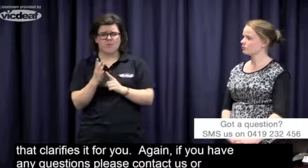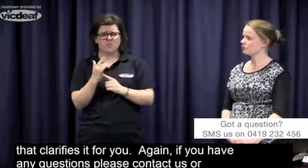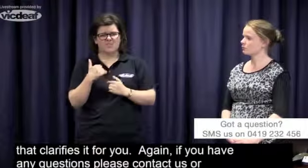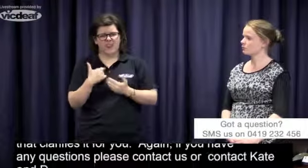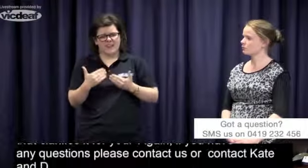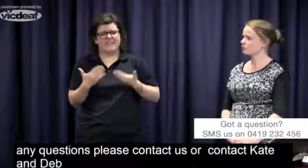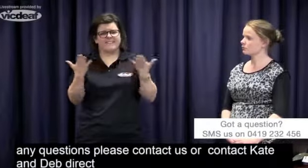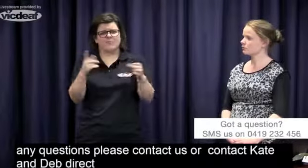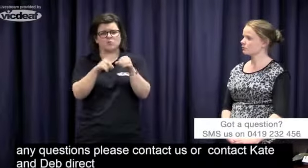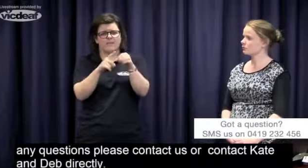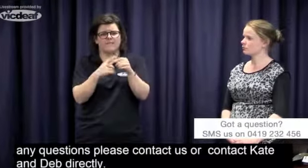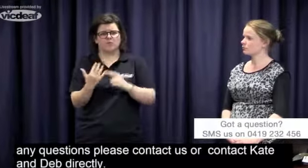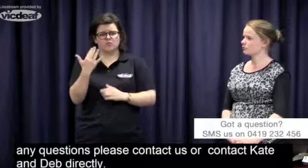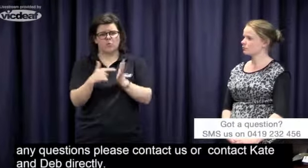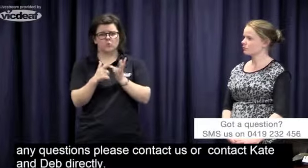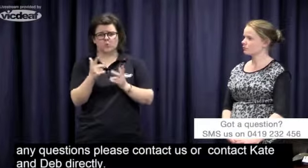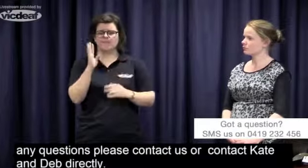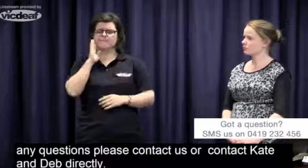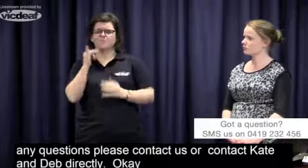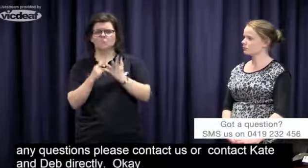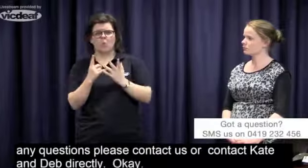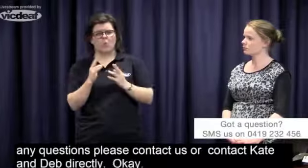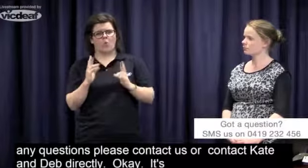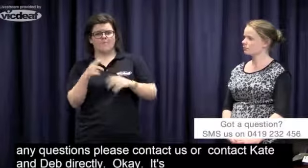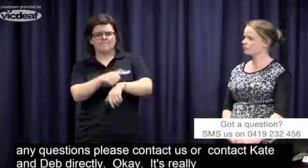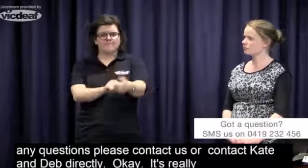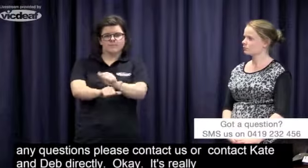Okay, so it's really important that